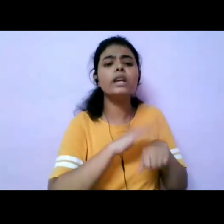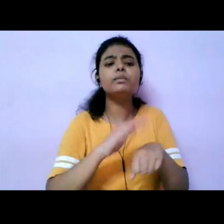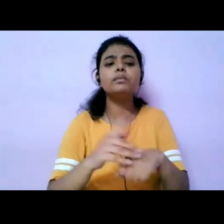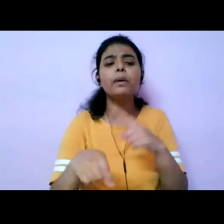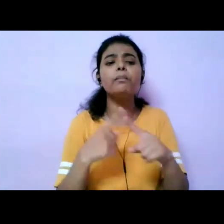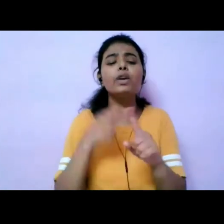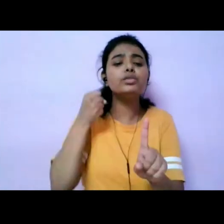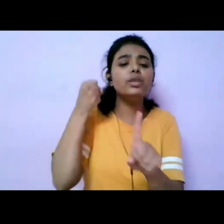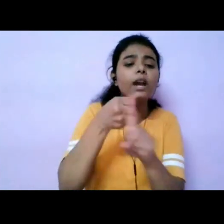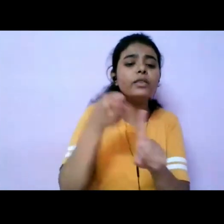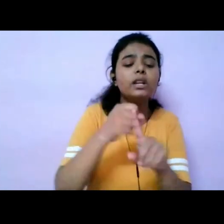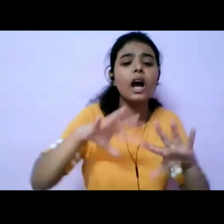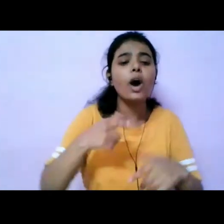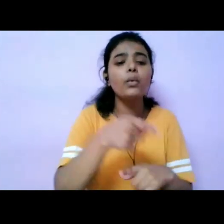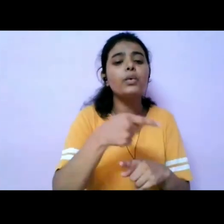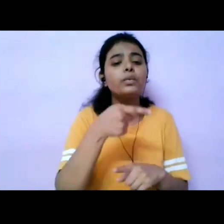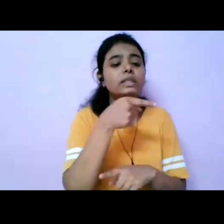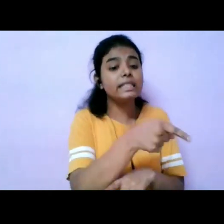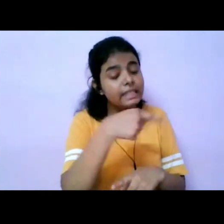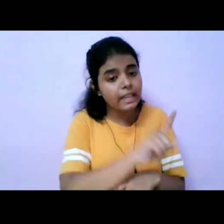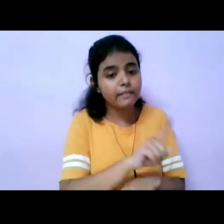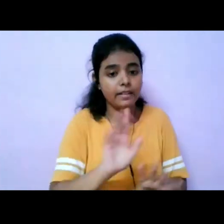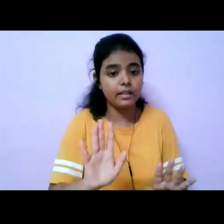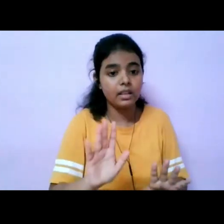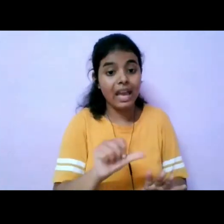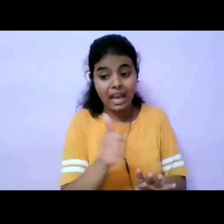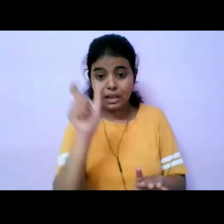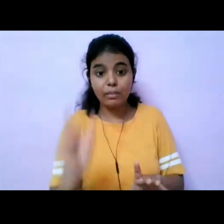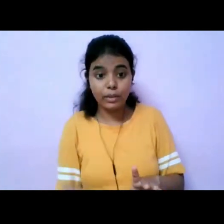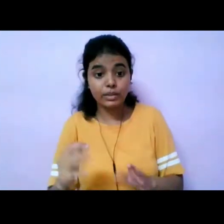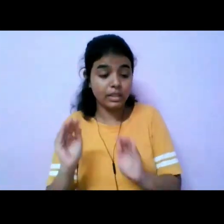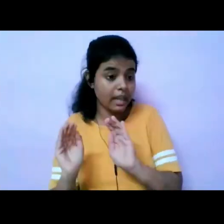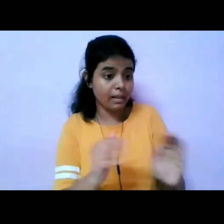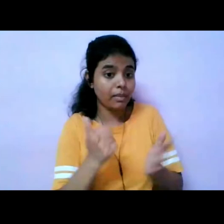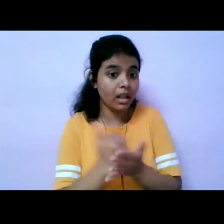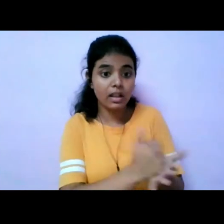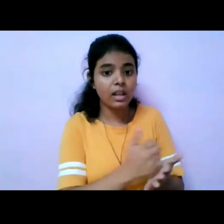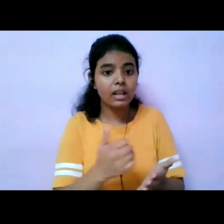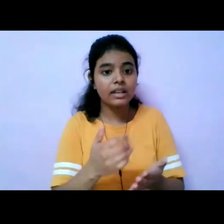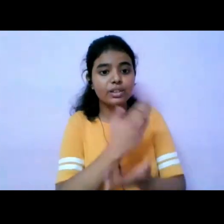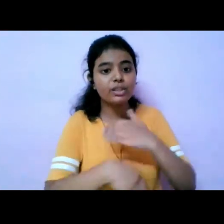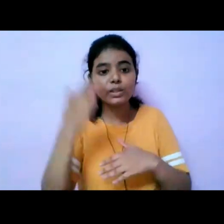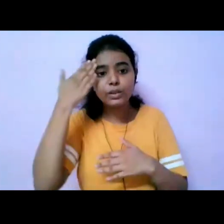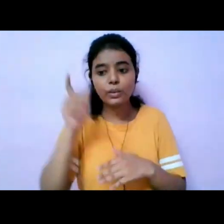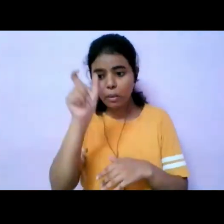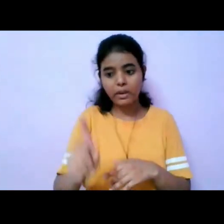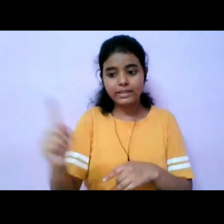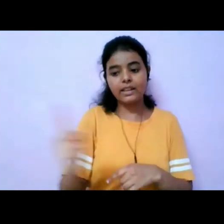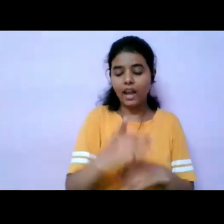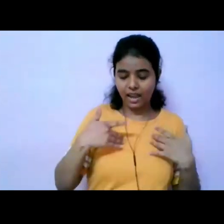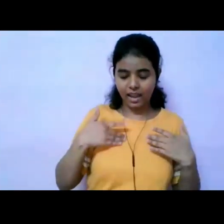advocate for you, right? Not letting somebody who doesn't know about disability,